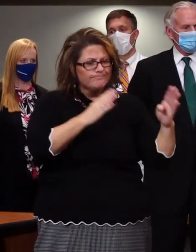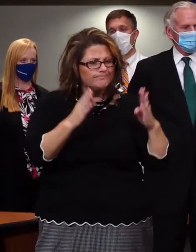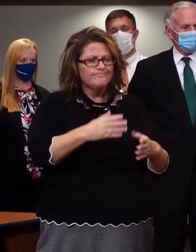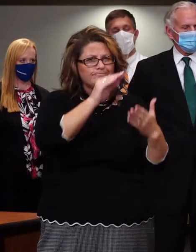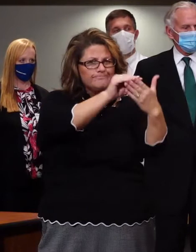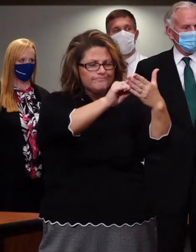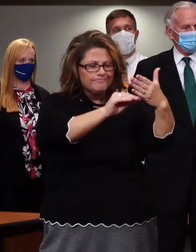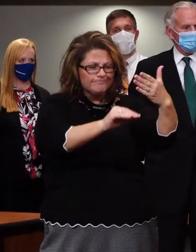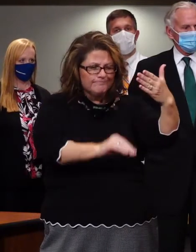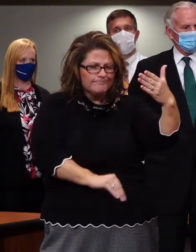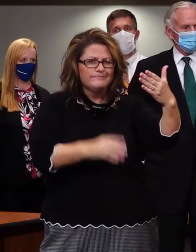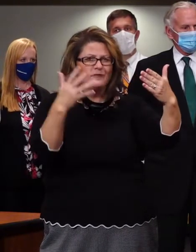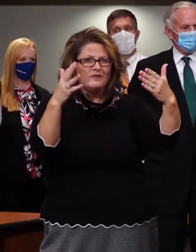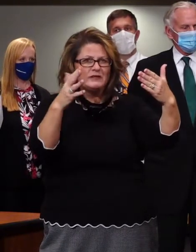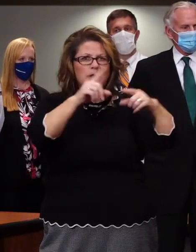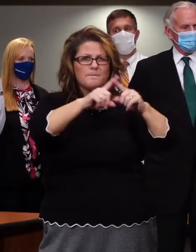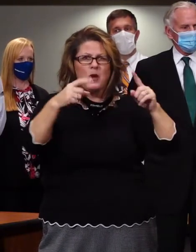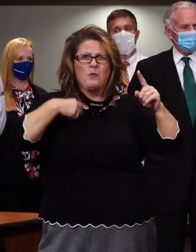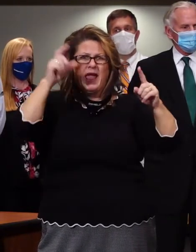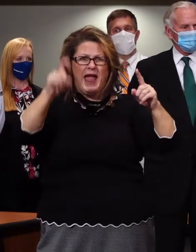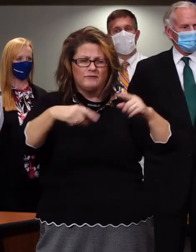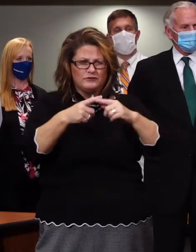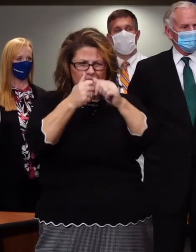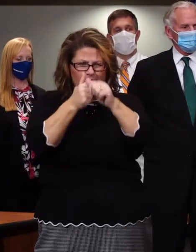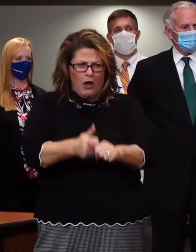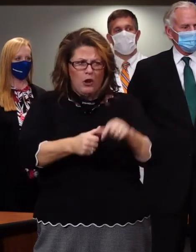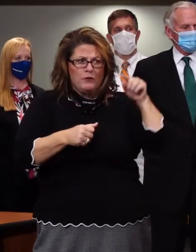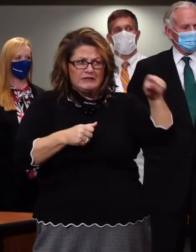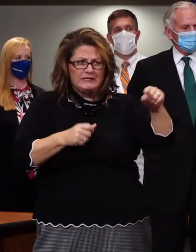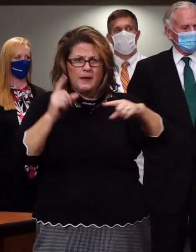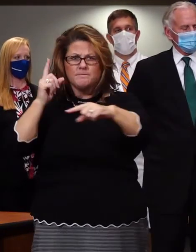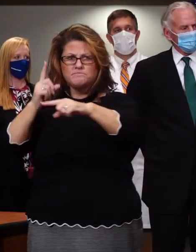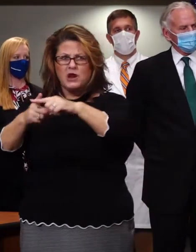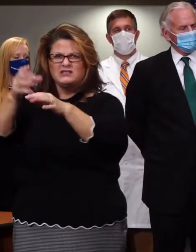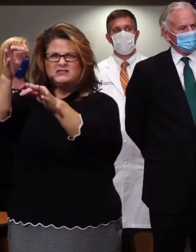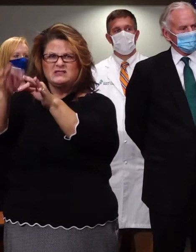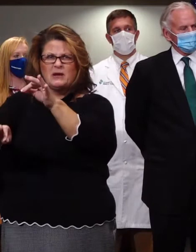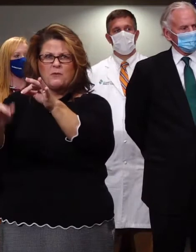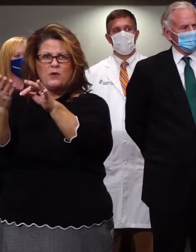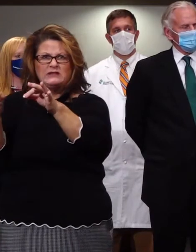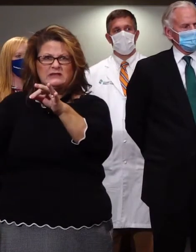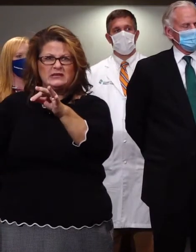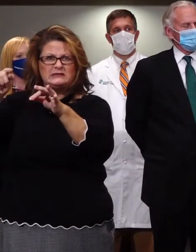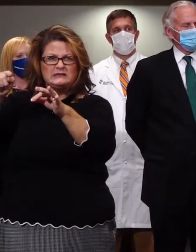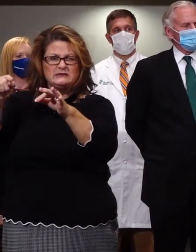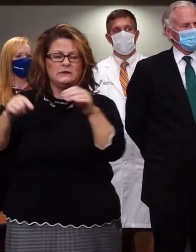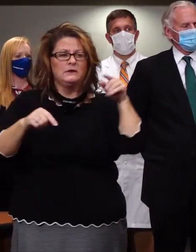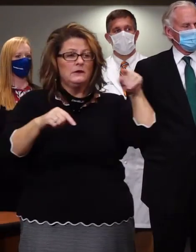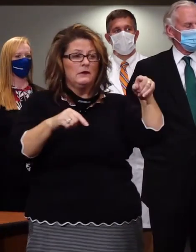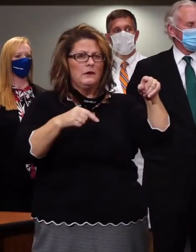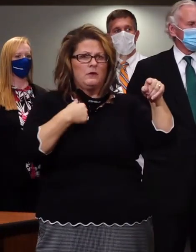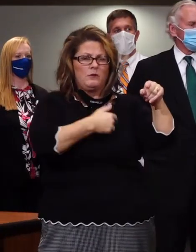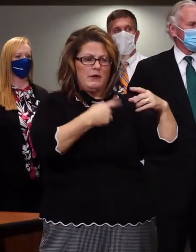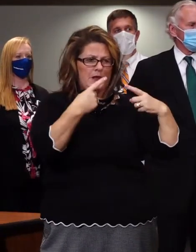but simultaneously we have to take the simple steps that are at our disposal. So while we can accomplish these plans, in the